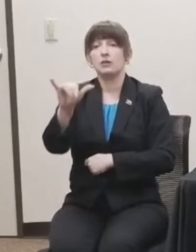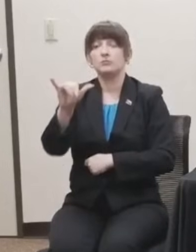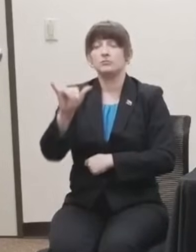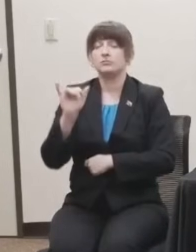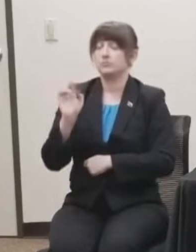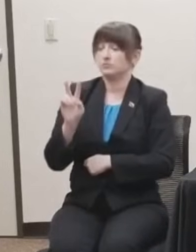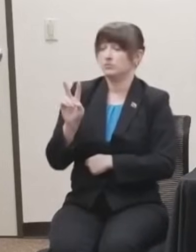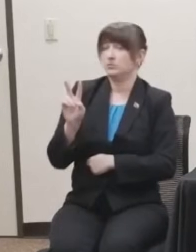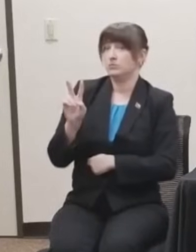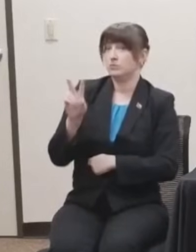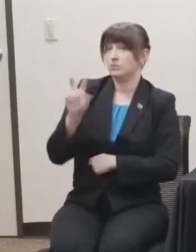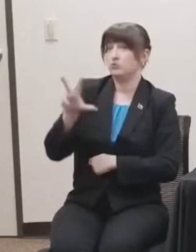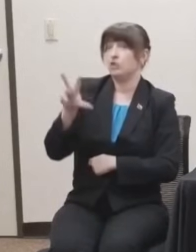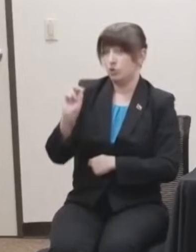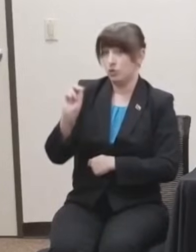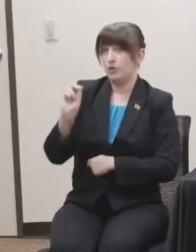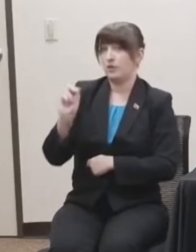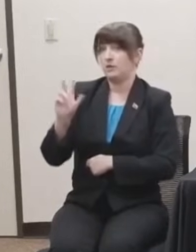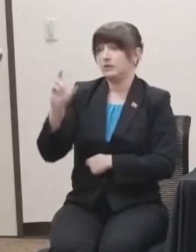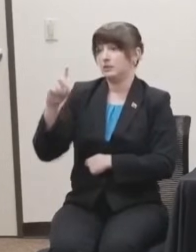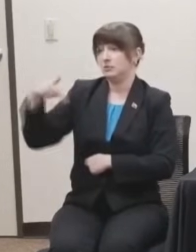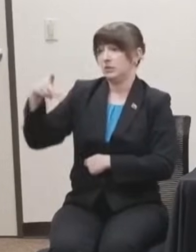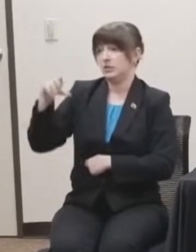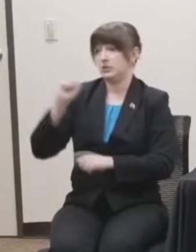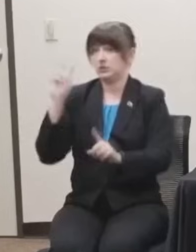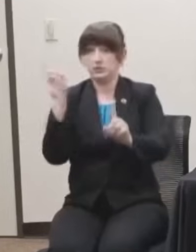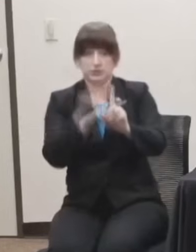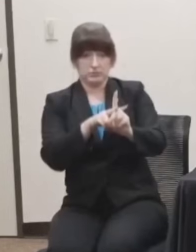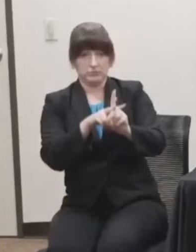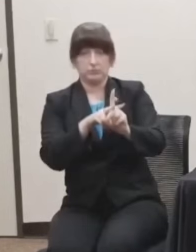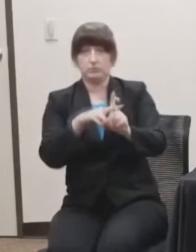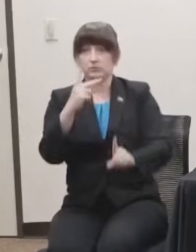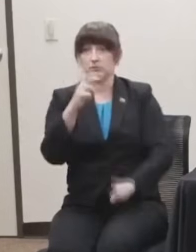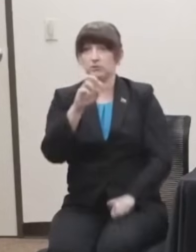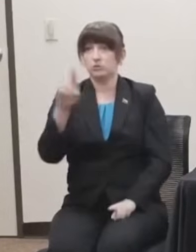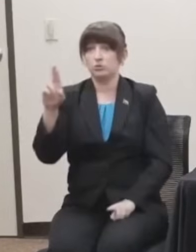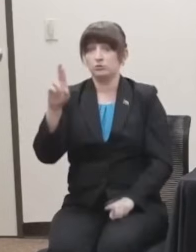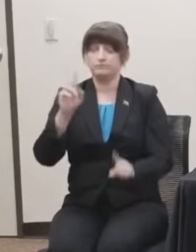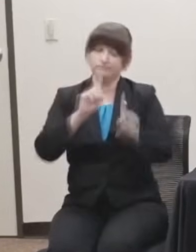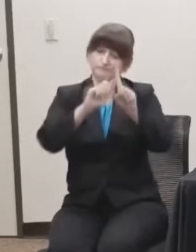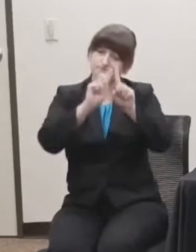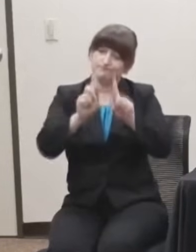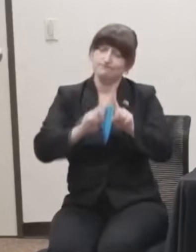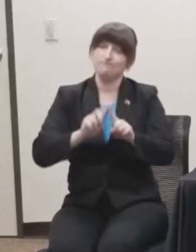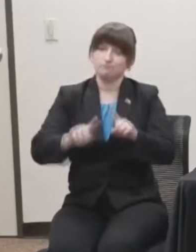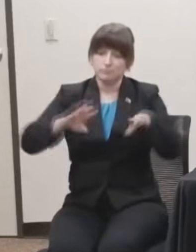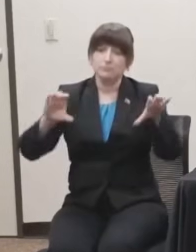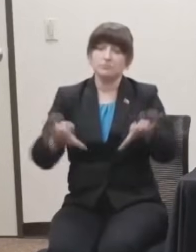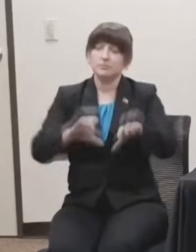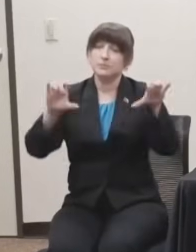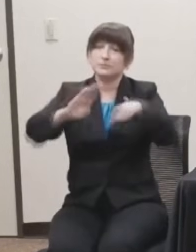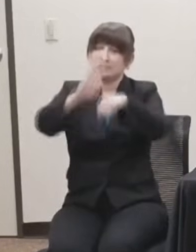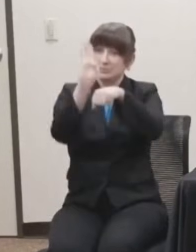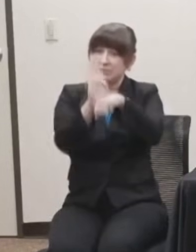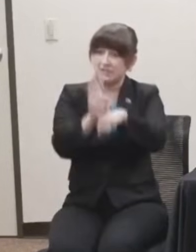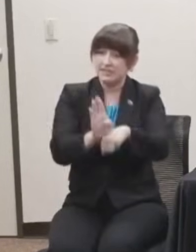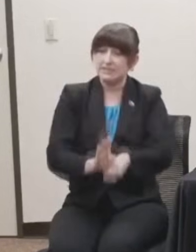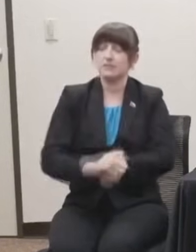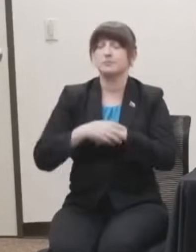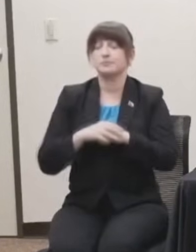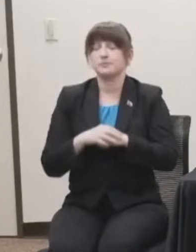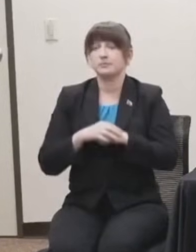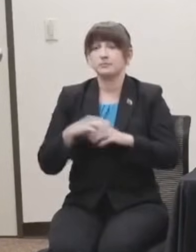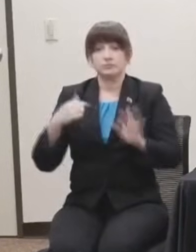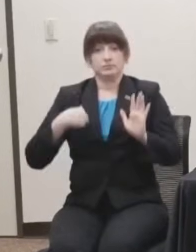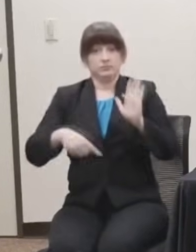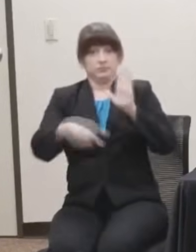about search and rescue and what we're doing. There's a lot of stuff going on. We're filling every gap, and first off, this is nothing negative